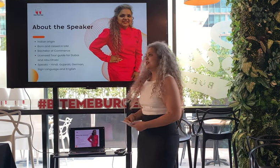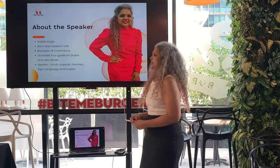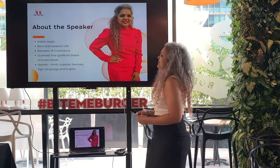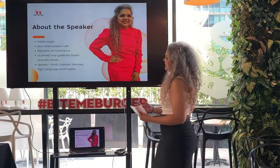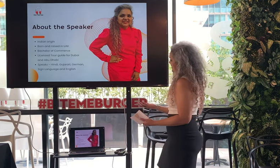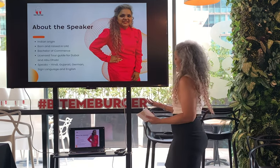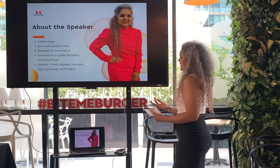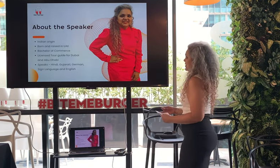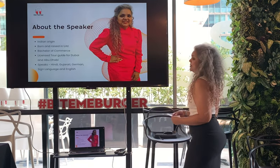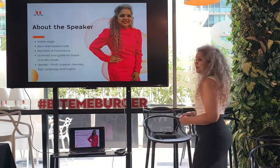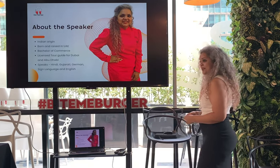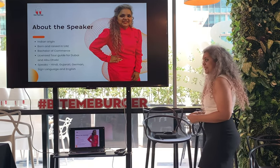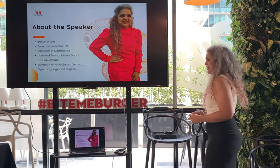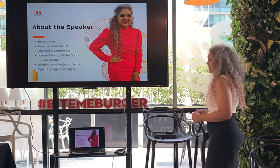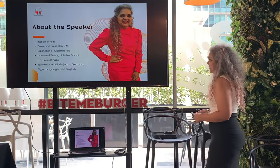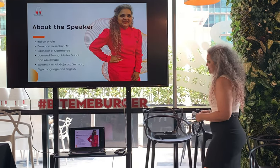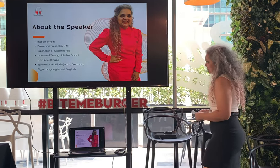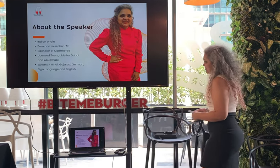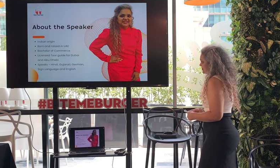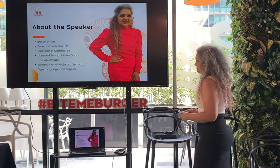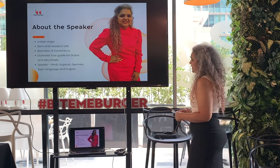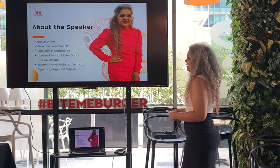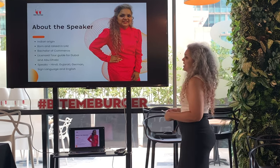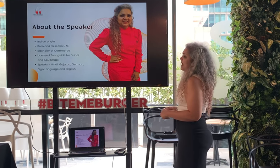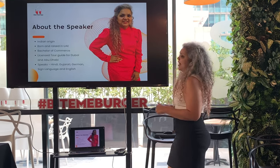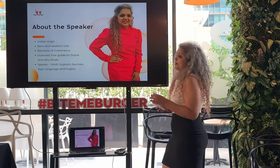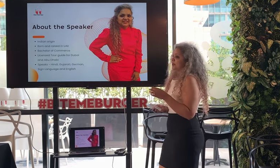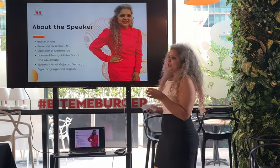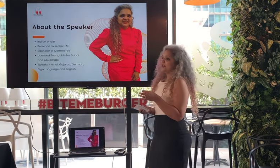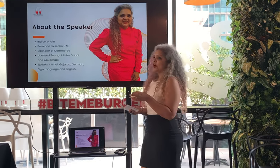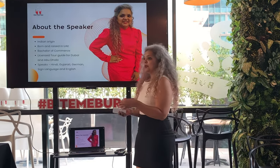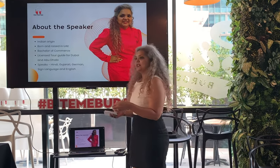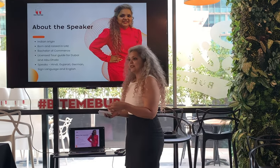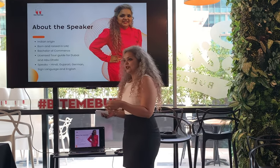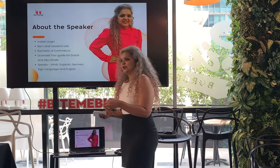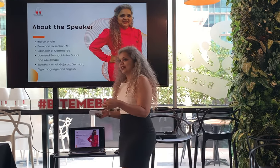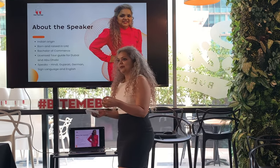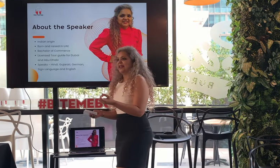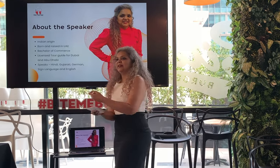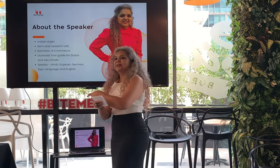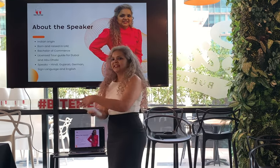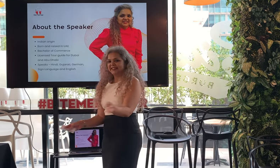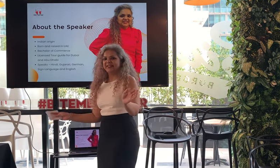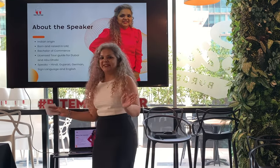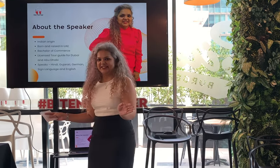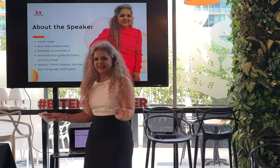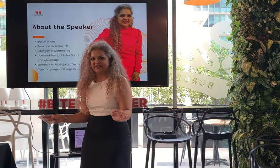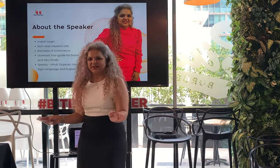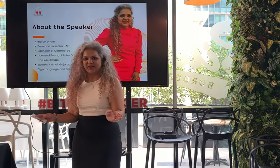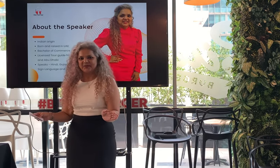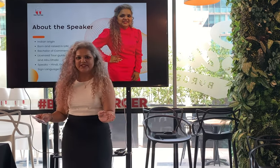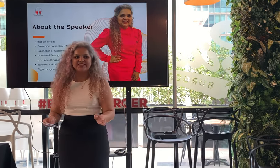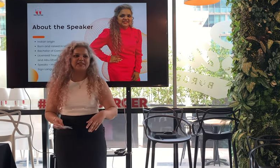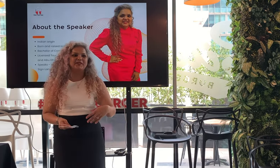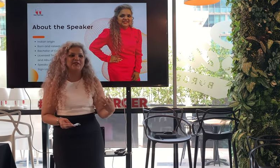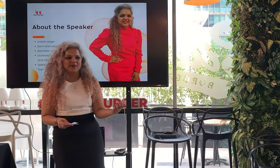I also do the same thing. I am a commerce graduate but I do nothing related to commerce. That's my formal